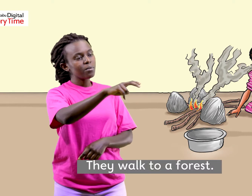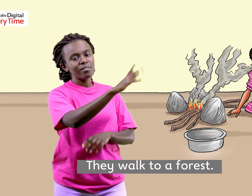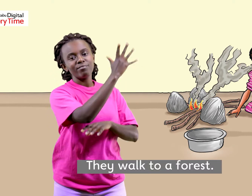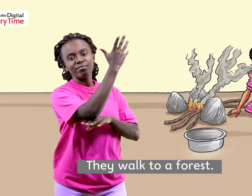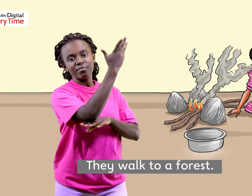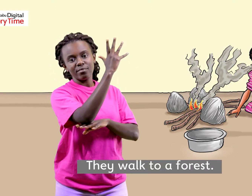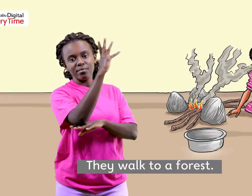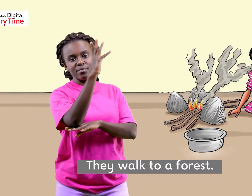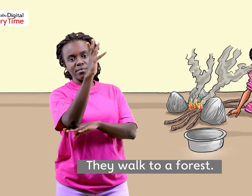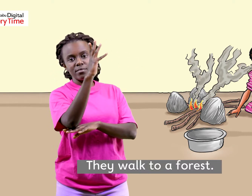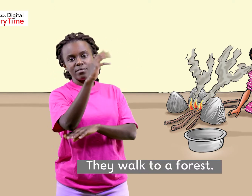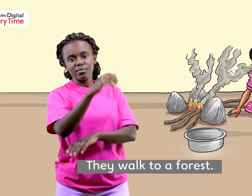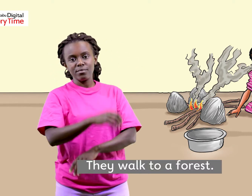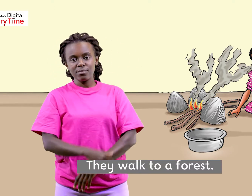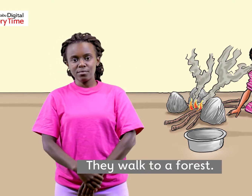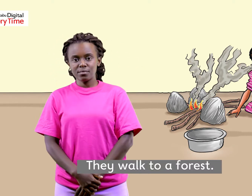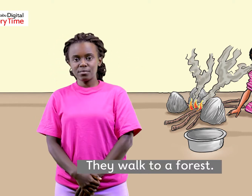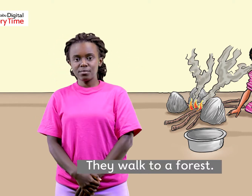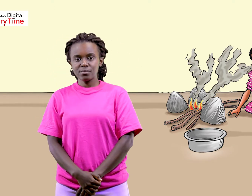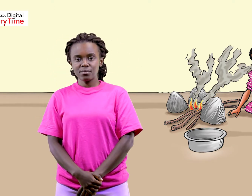They walk to a forest.